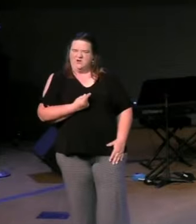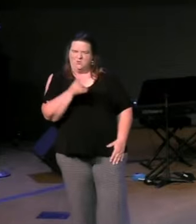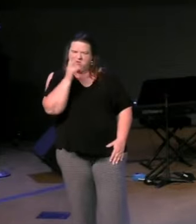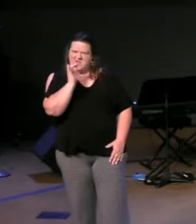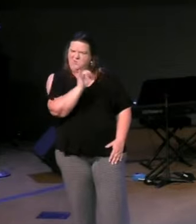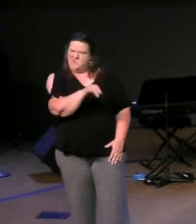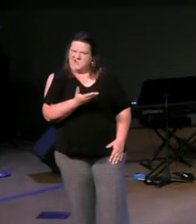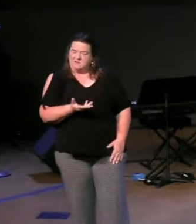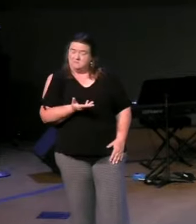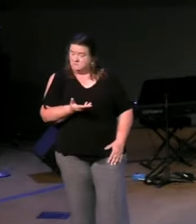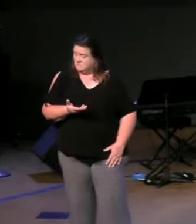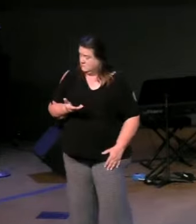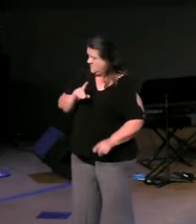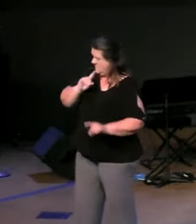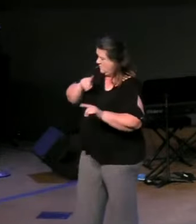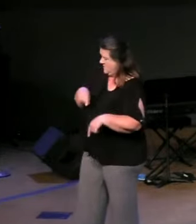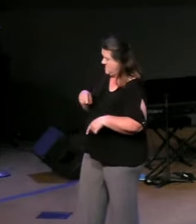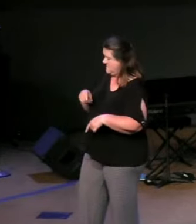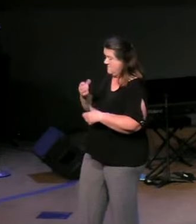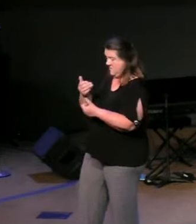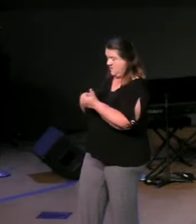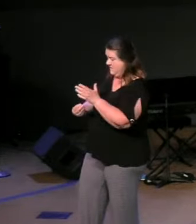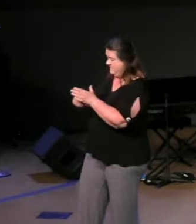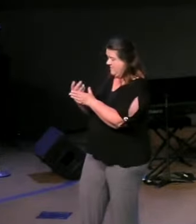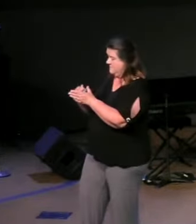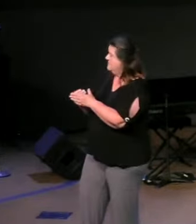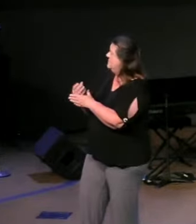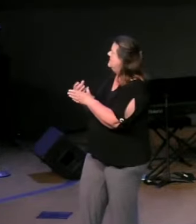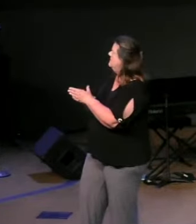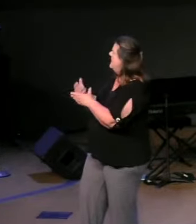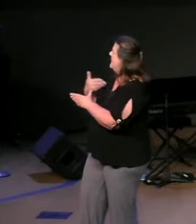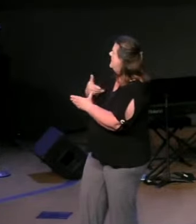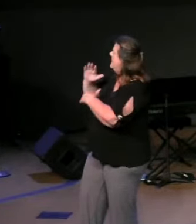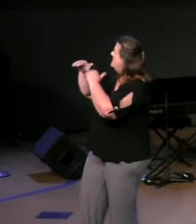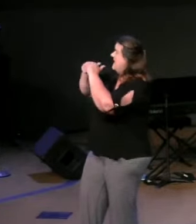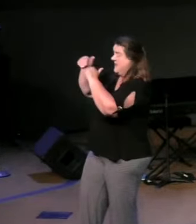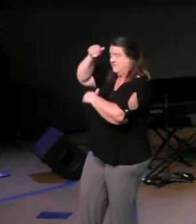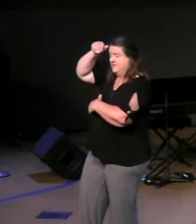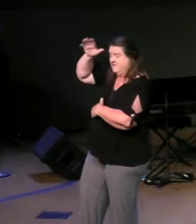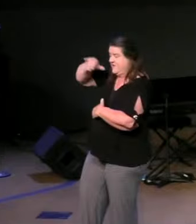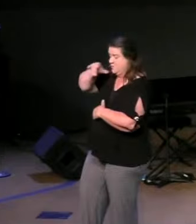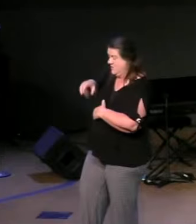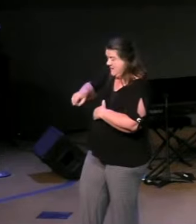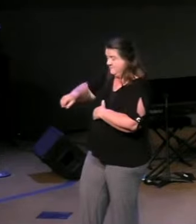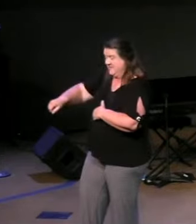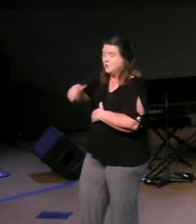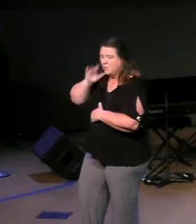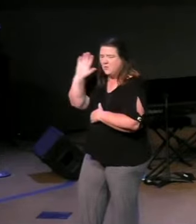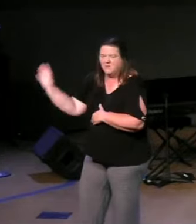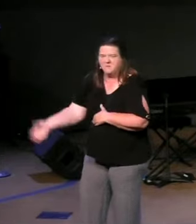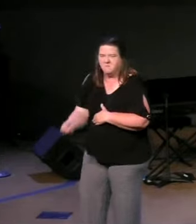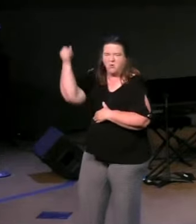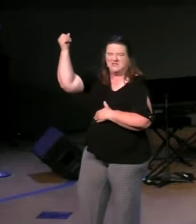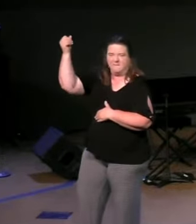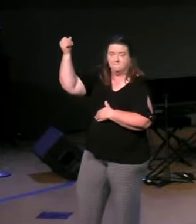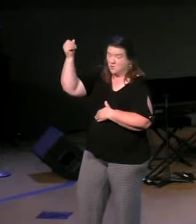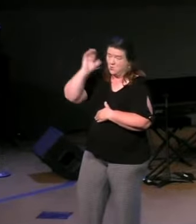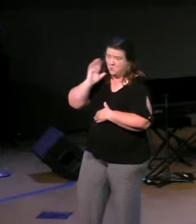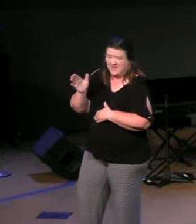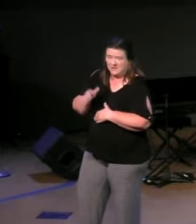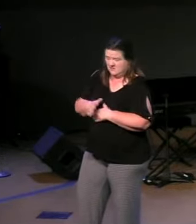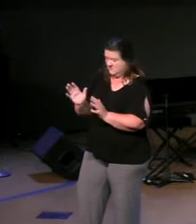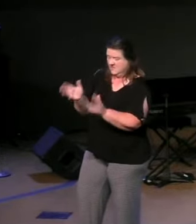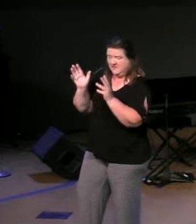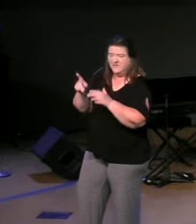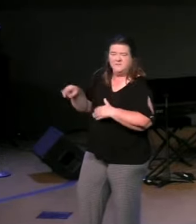this?" He replied, "Every plant that my heavenly Father has not planted will be pulled up by the roots. Leave them, they are